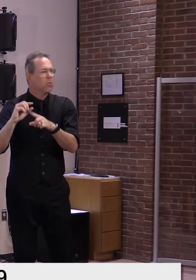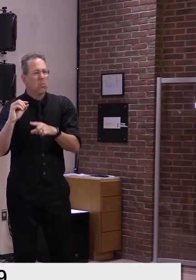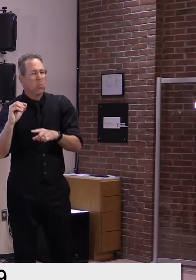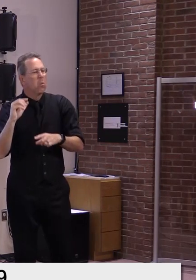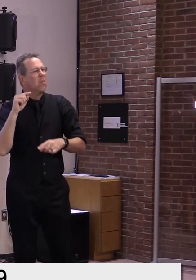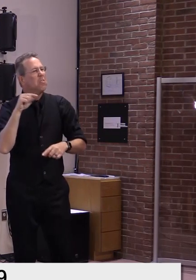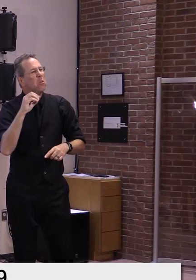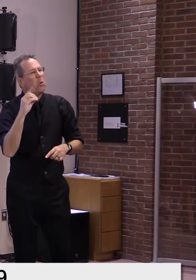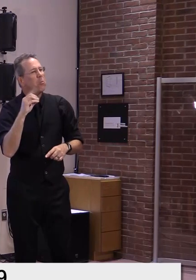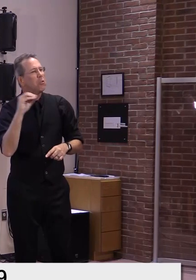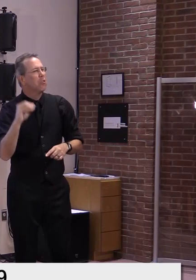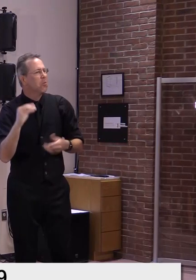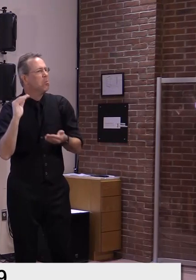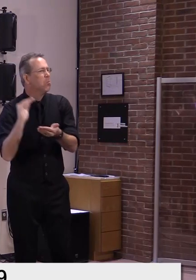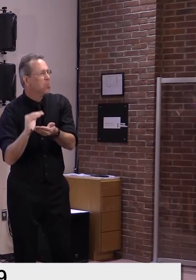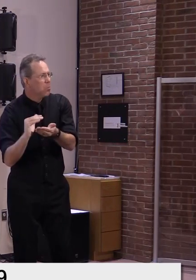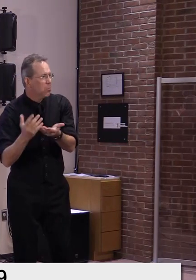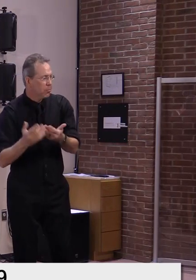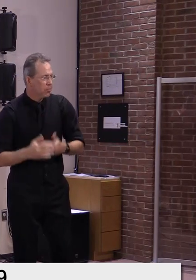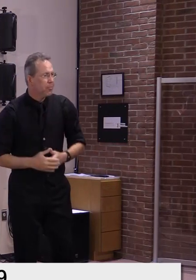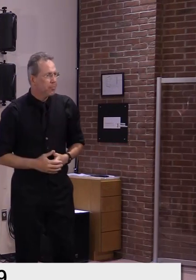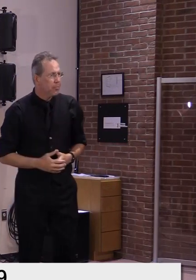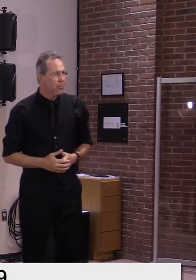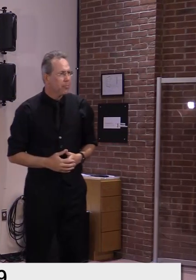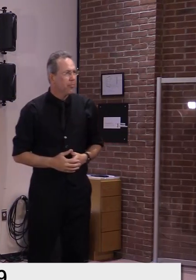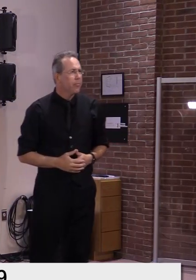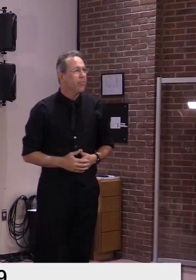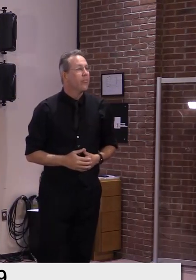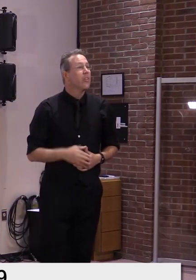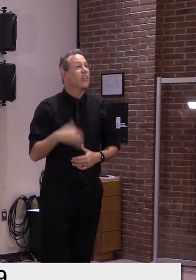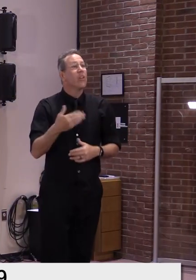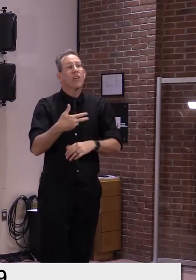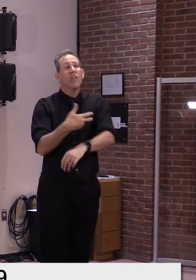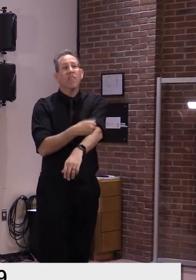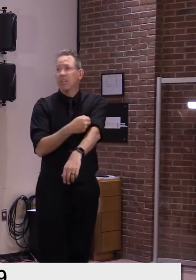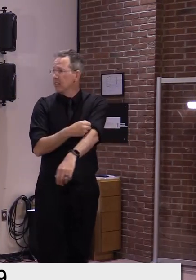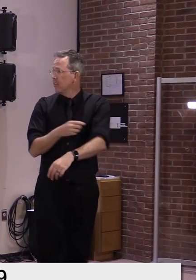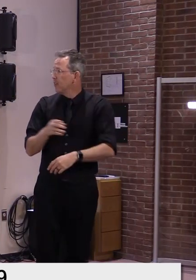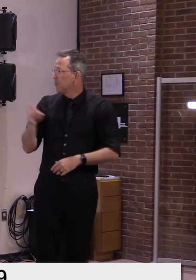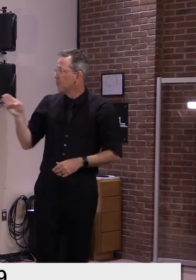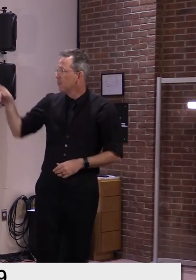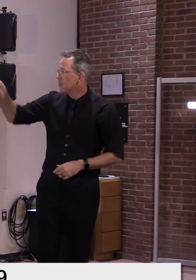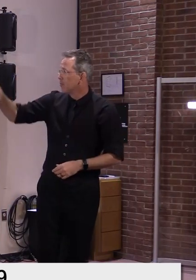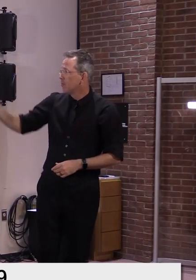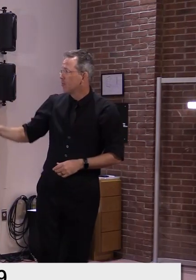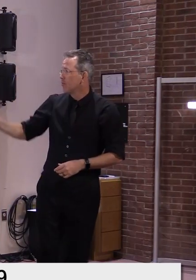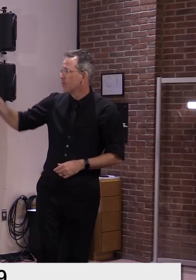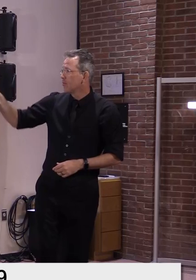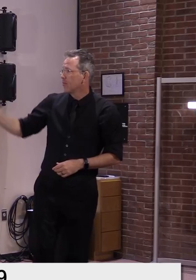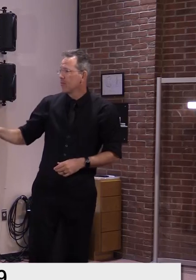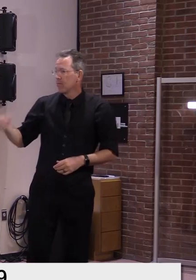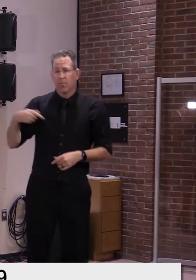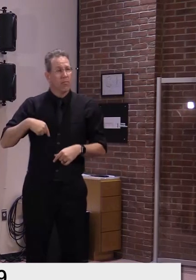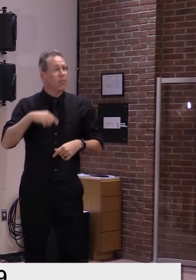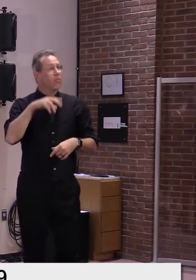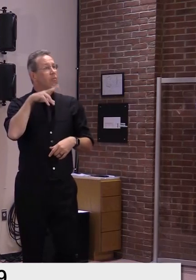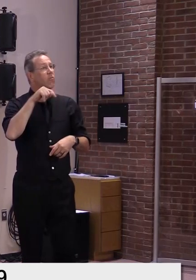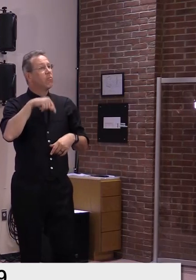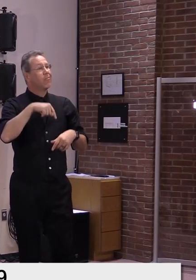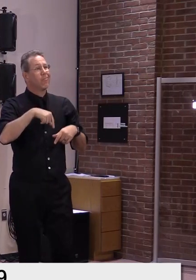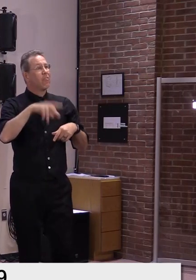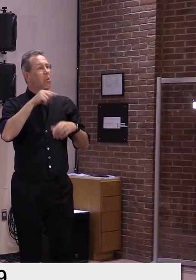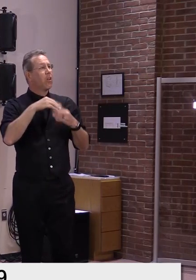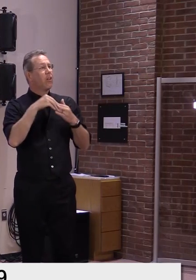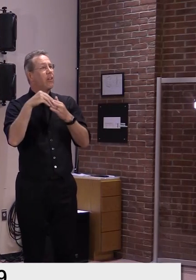basis. Turning to our vaccinations, even with the reconciliation that Secretary Smith mentioned, Vermont continues to lead